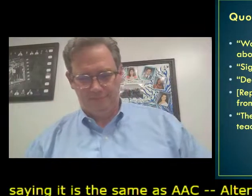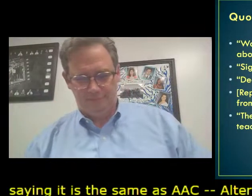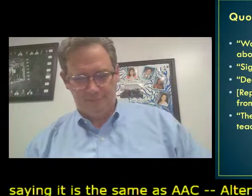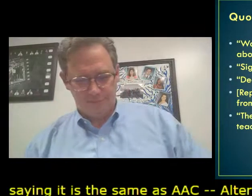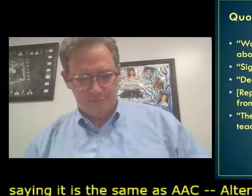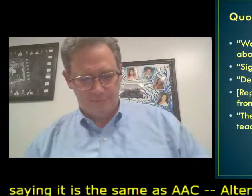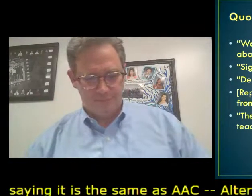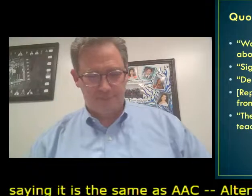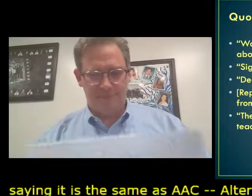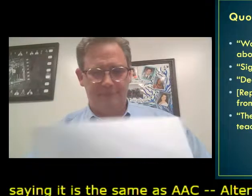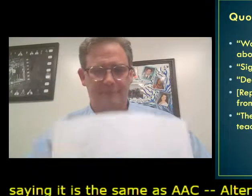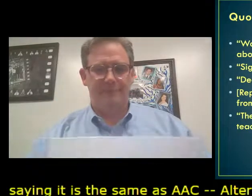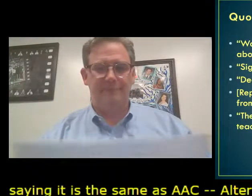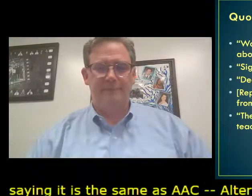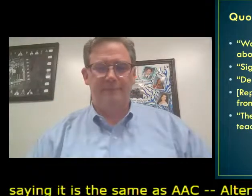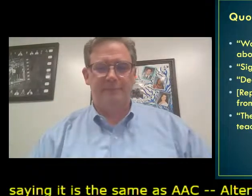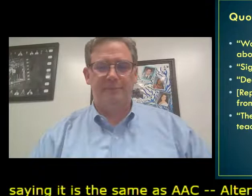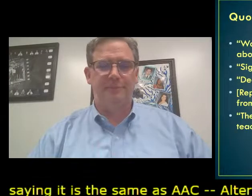Alternative